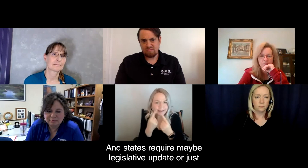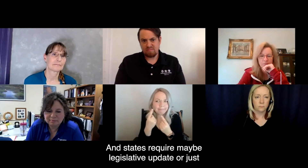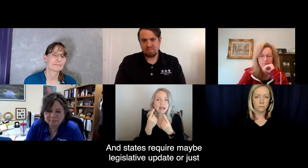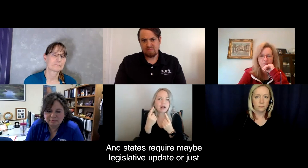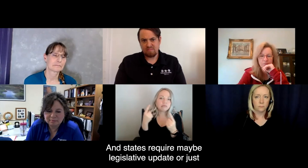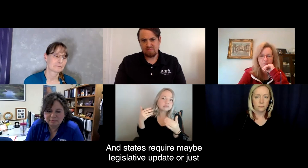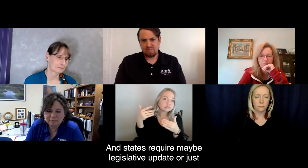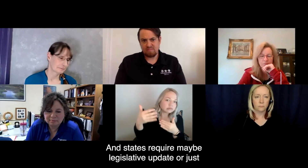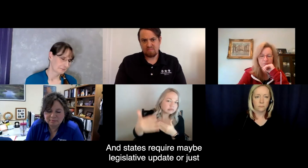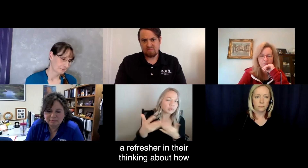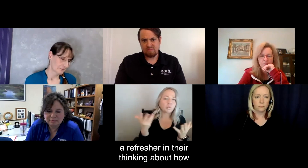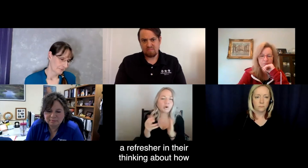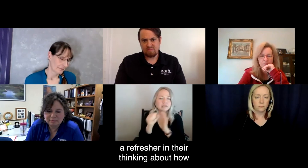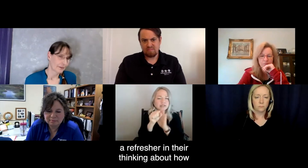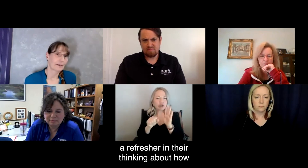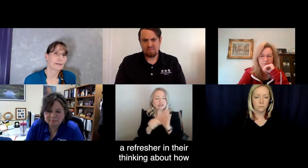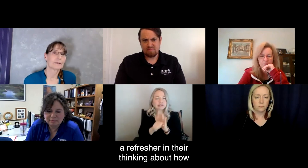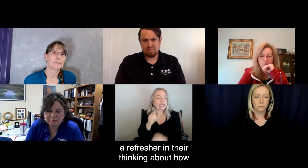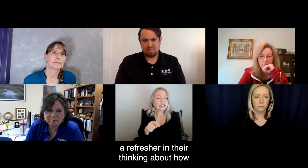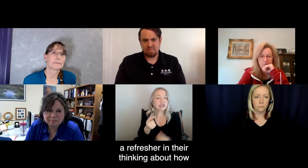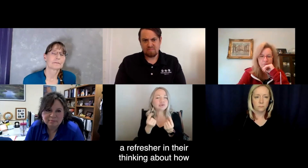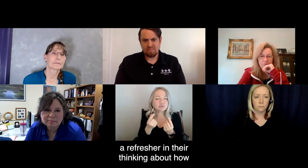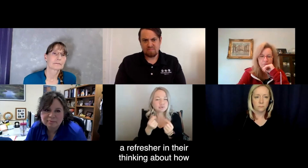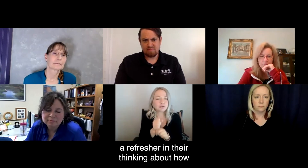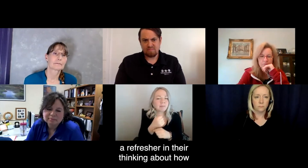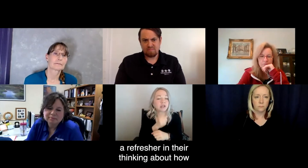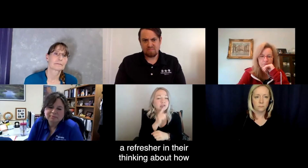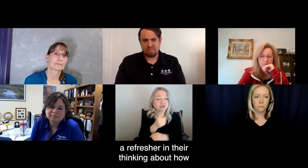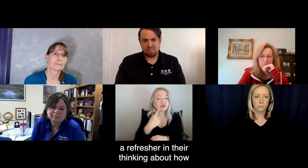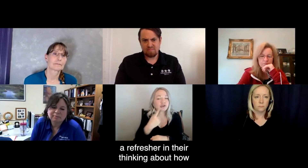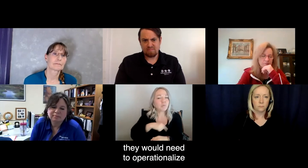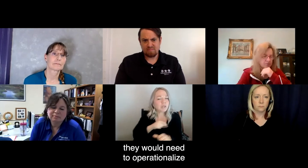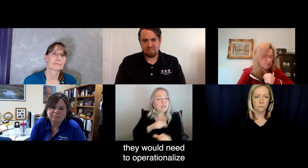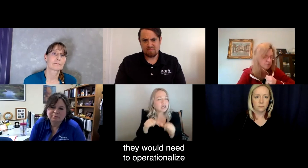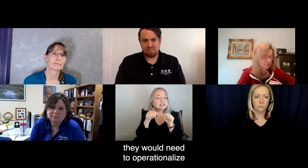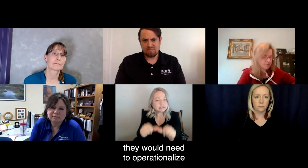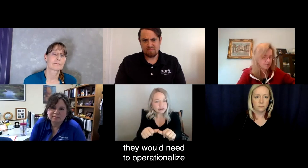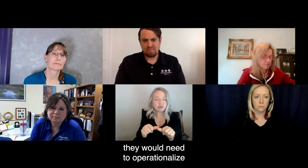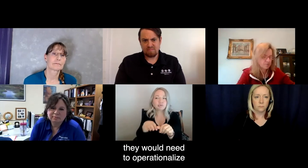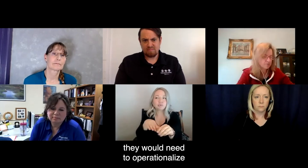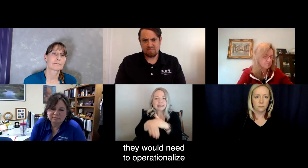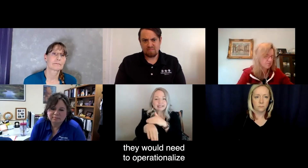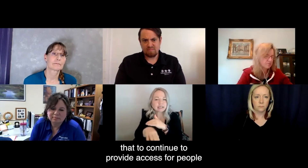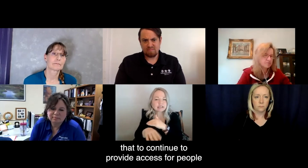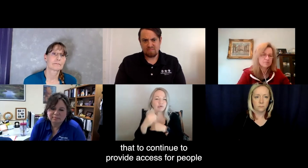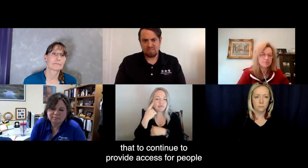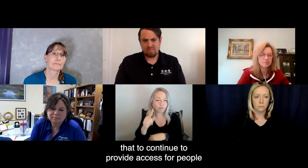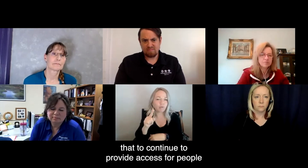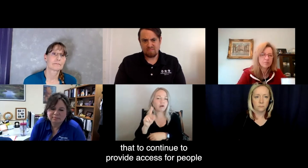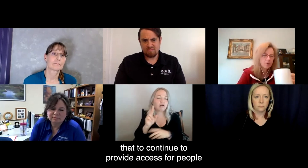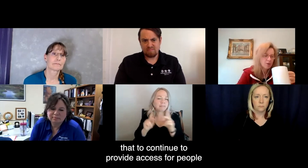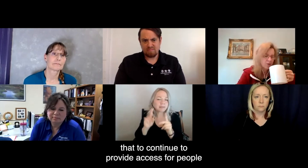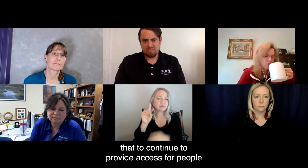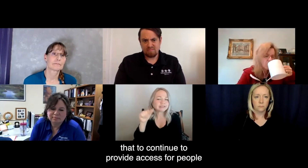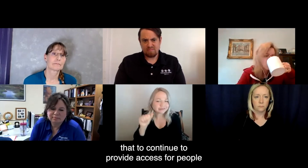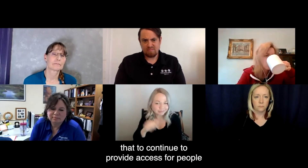update or just a refresh in their thinking about how they would need to operationalize that to continue